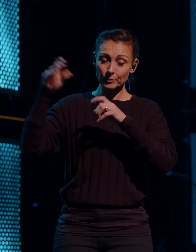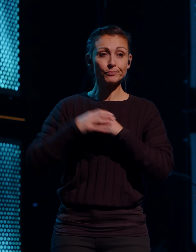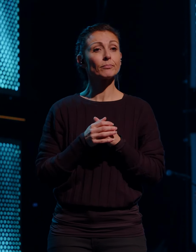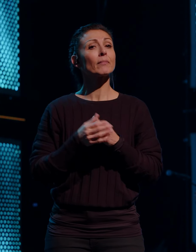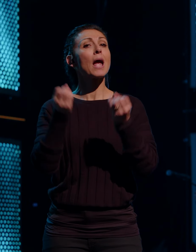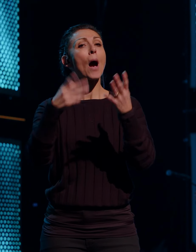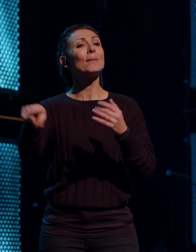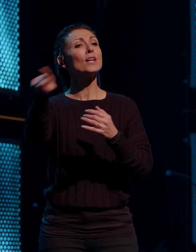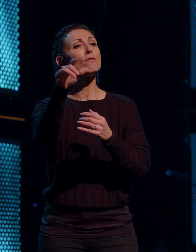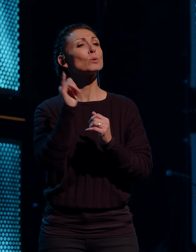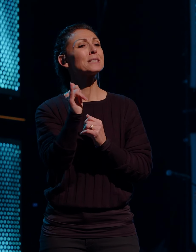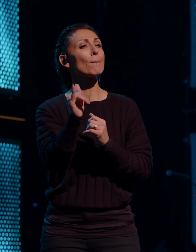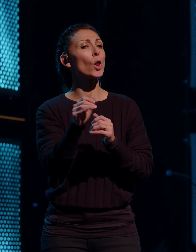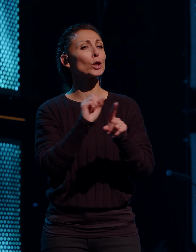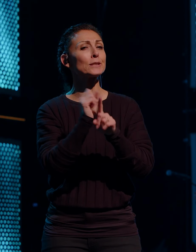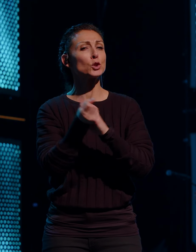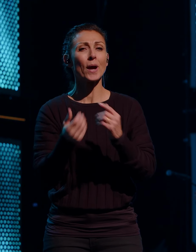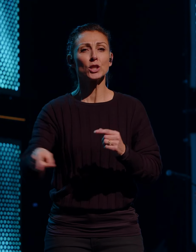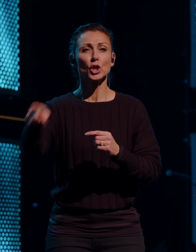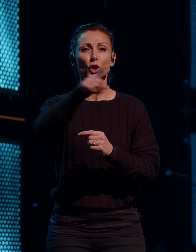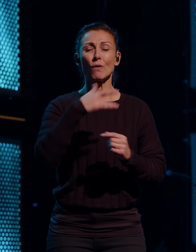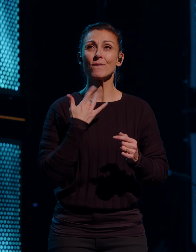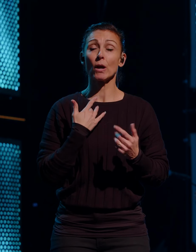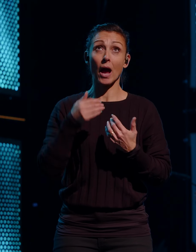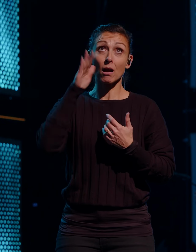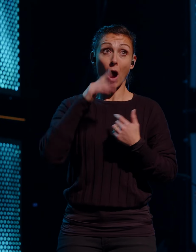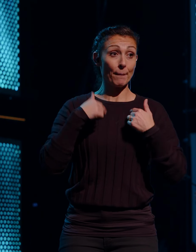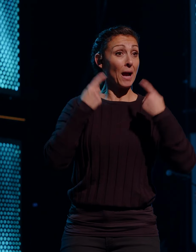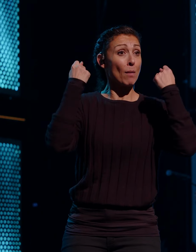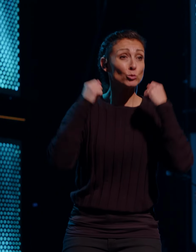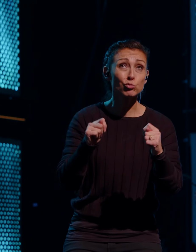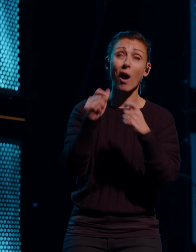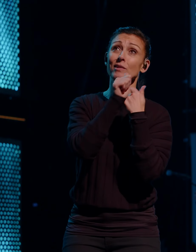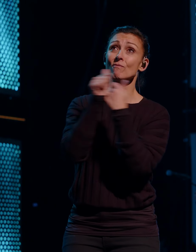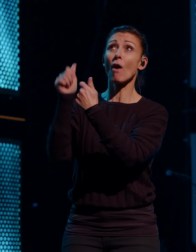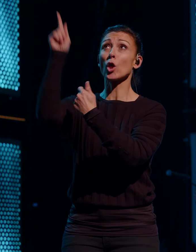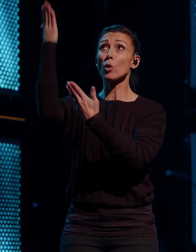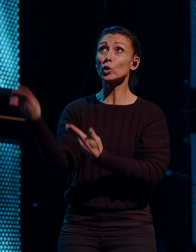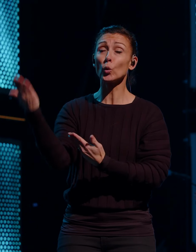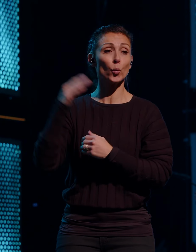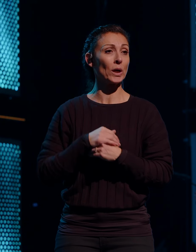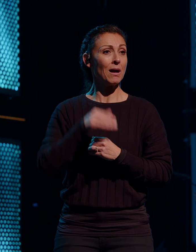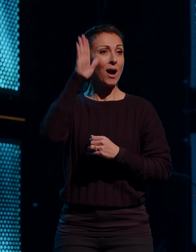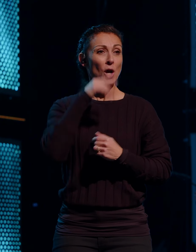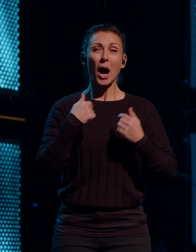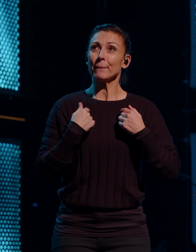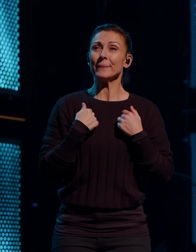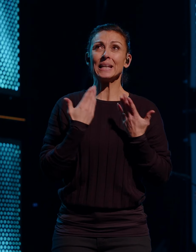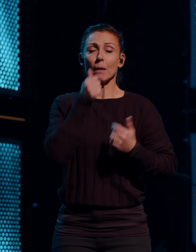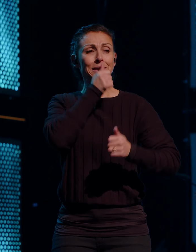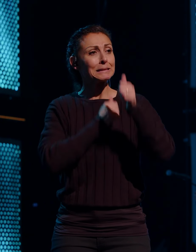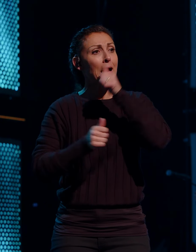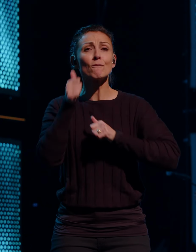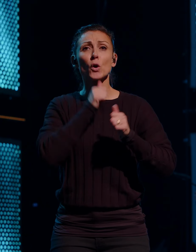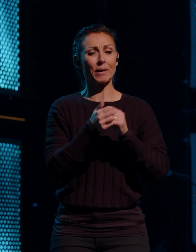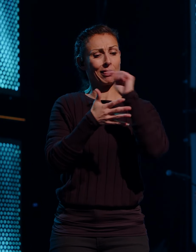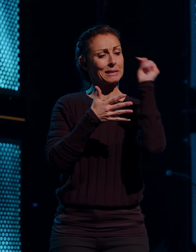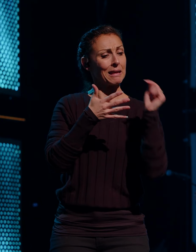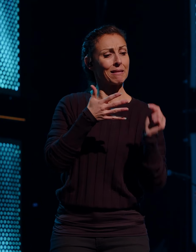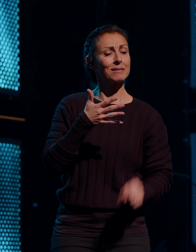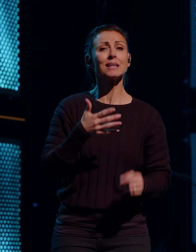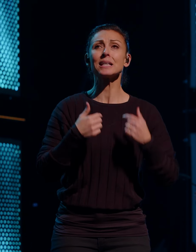it worth it? Is it worth it what I'm going through and following after you? Man, I would have been confused. I would have been